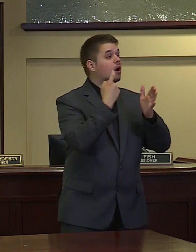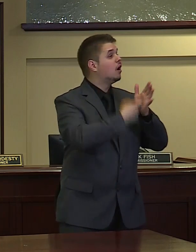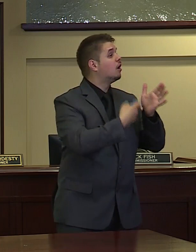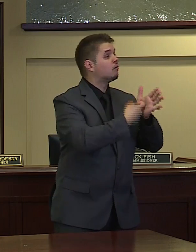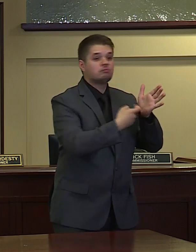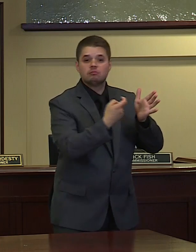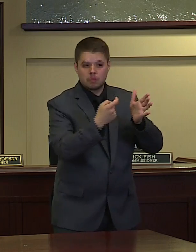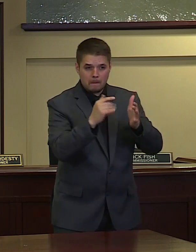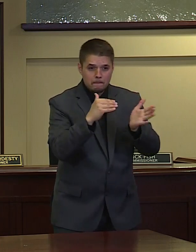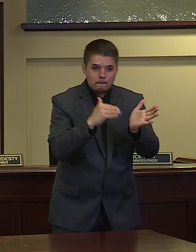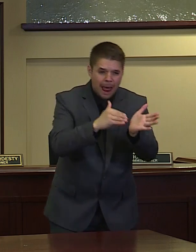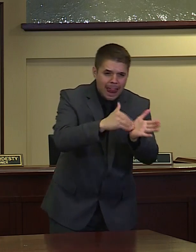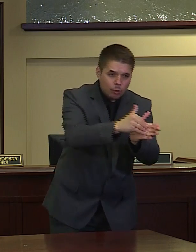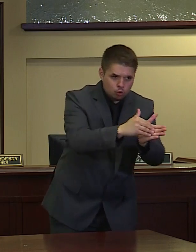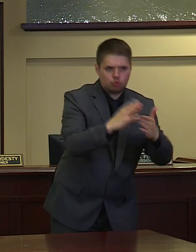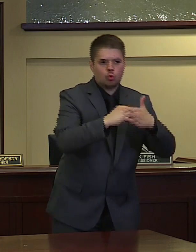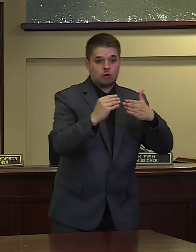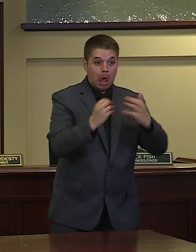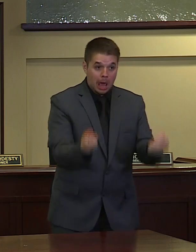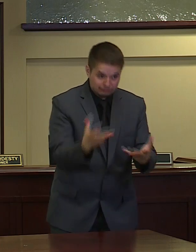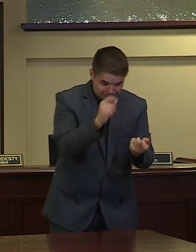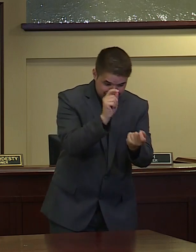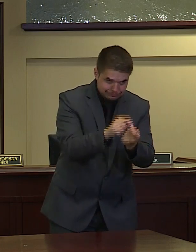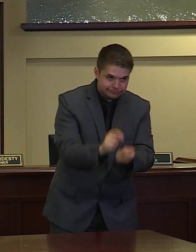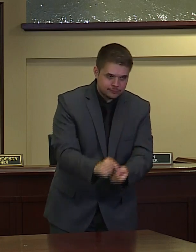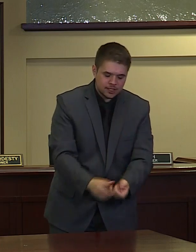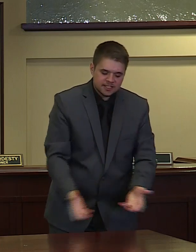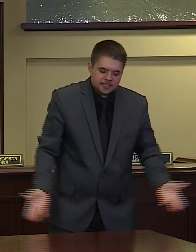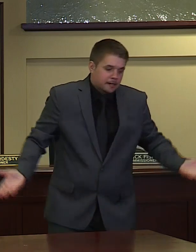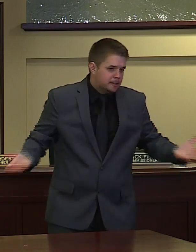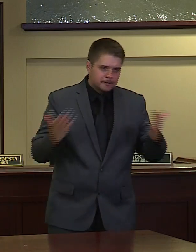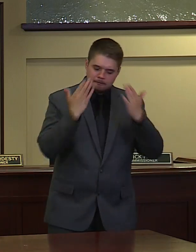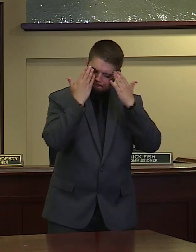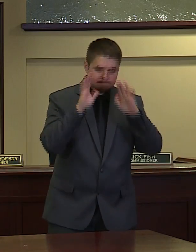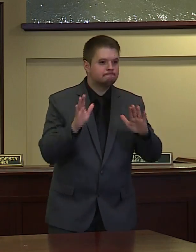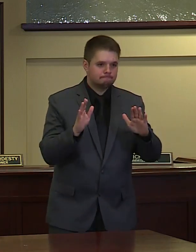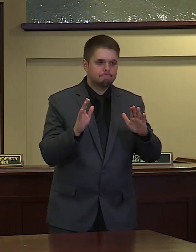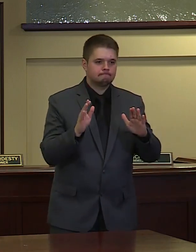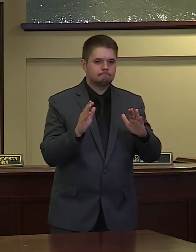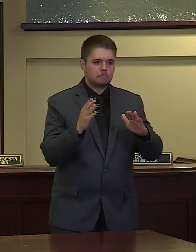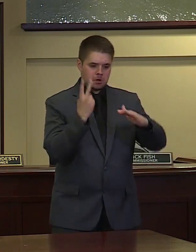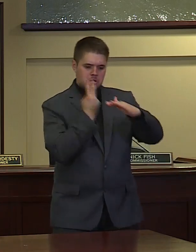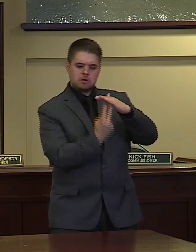the specific information will be forthcoming in the days ahead. But it is substantial.